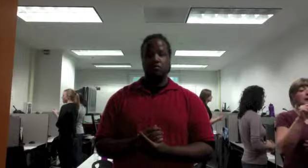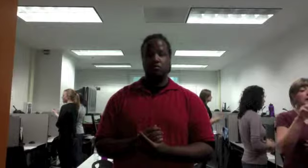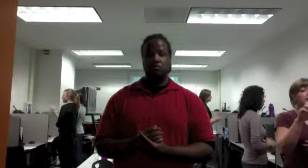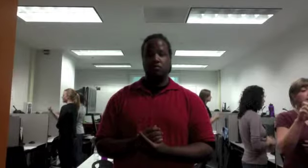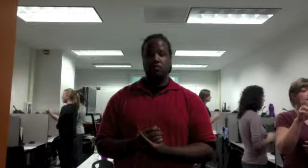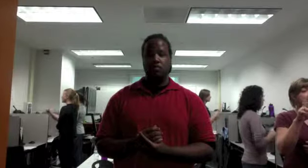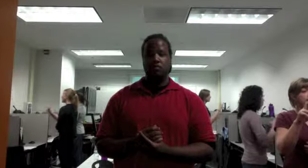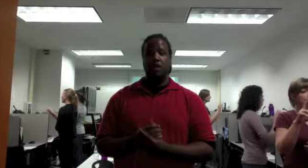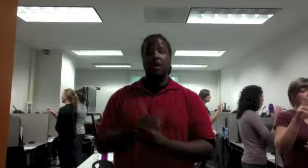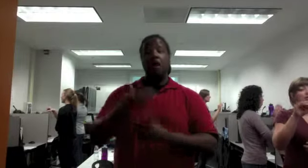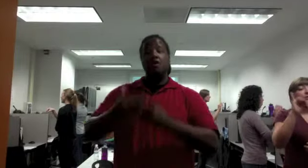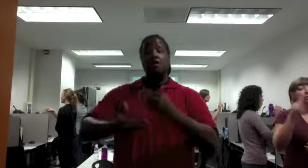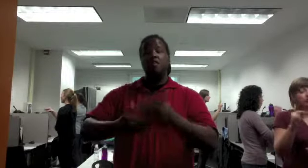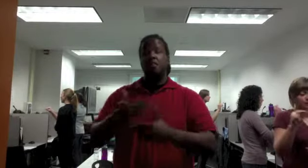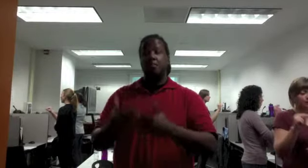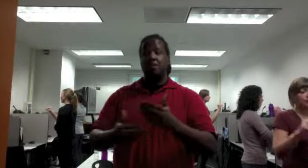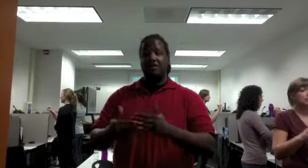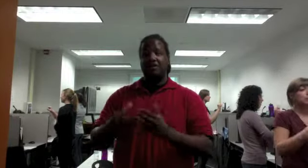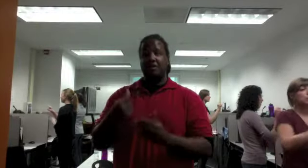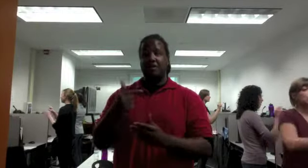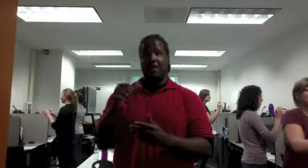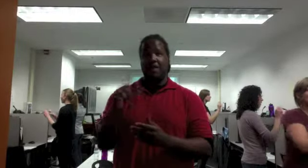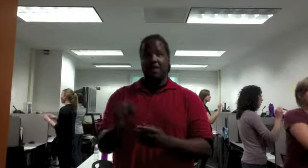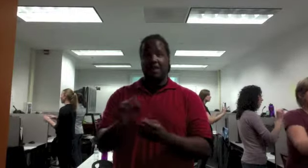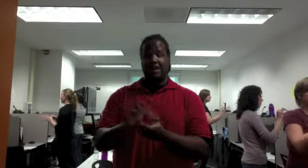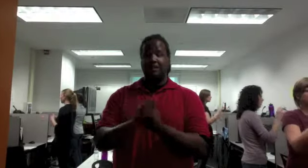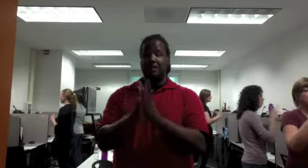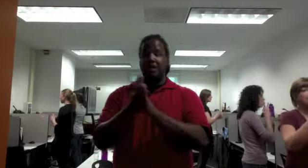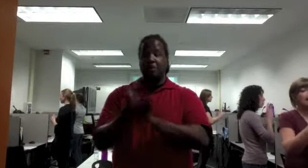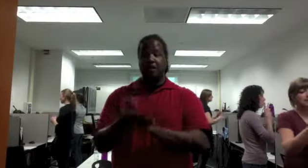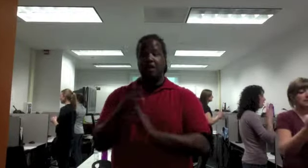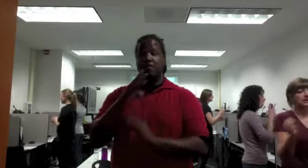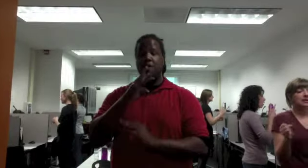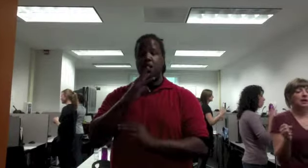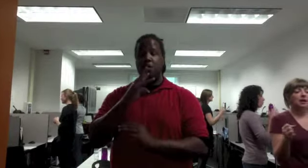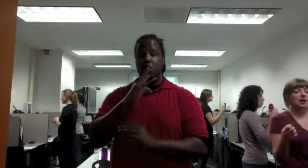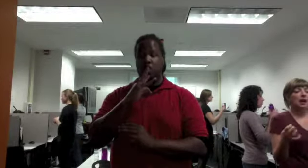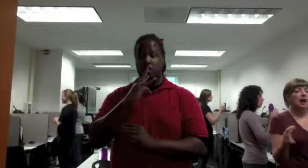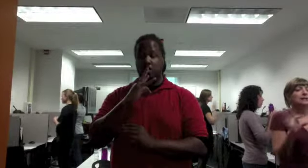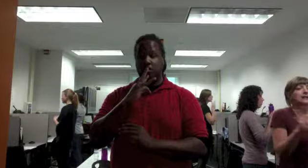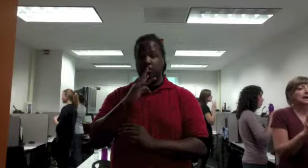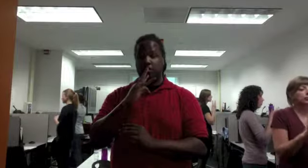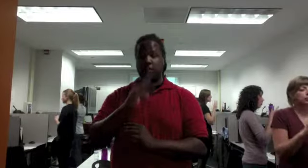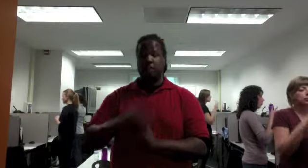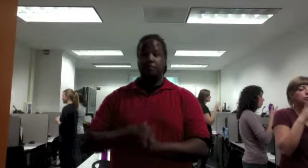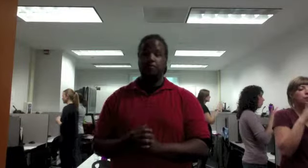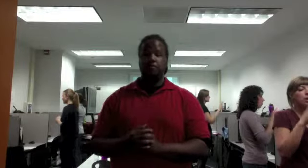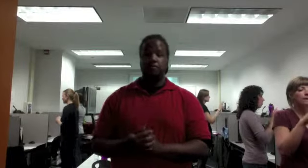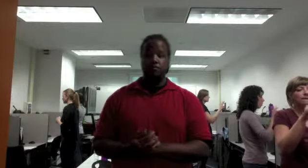Condensation, process in which gaseous water, which happens to be water vapor, is changed into a liquid form, which will be regular